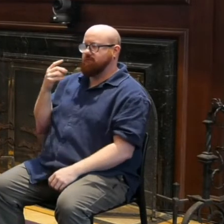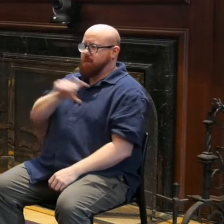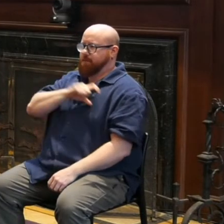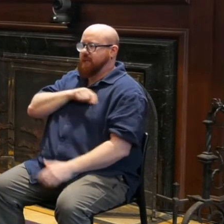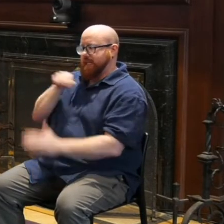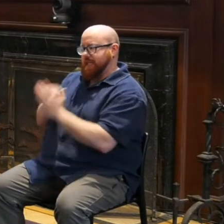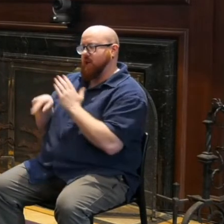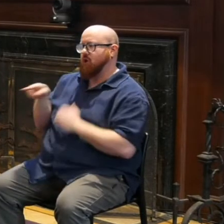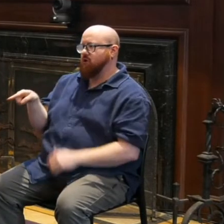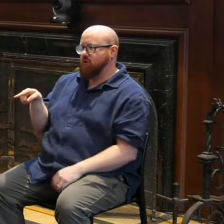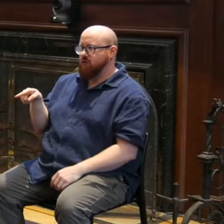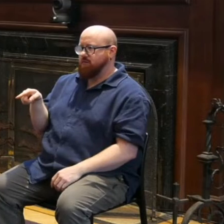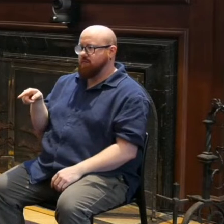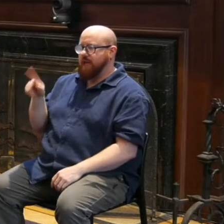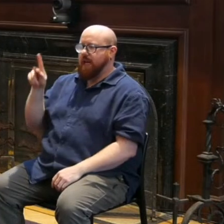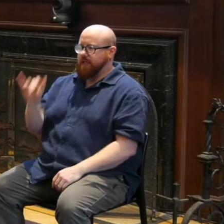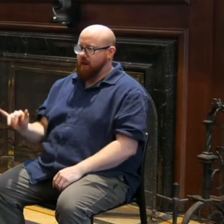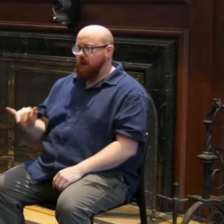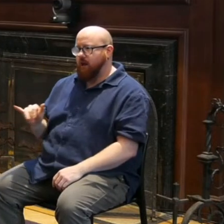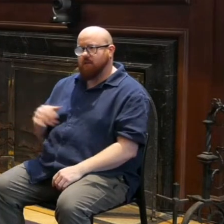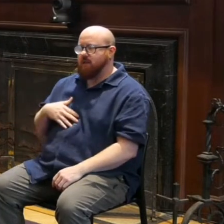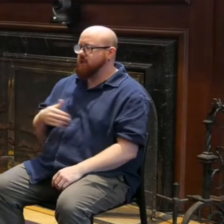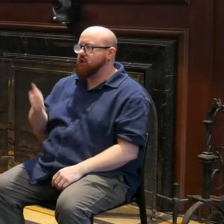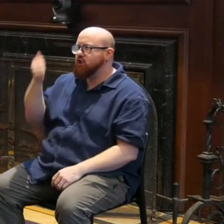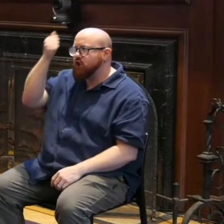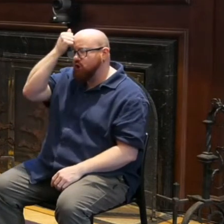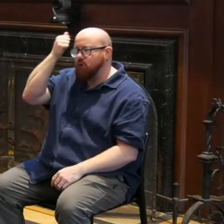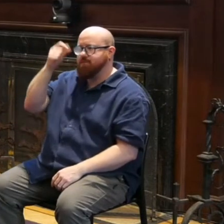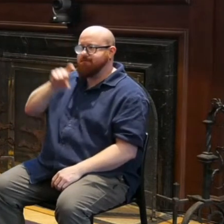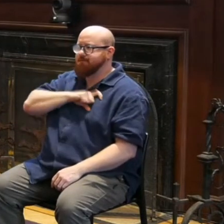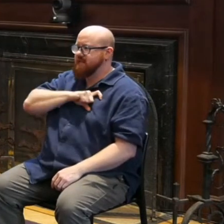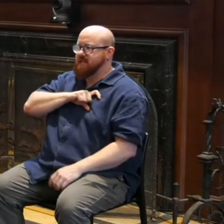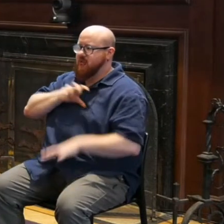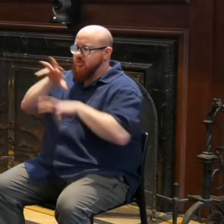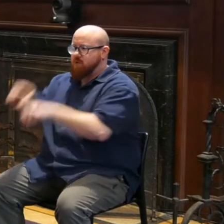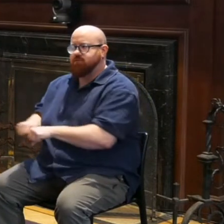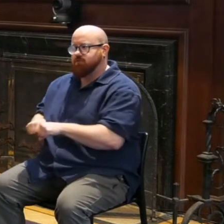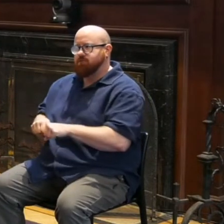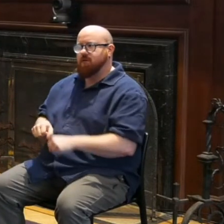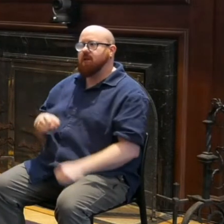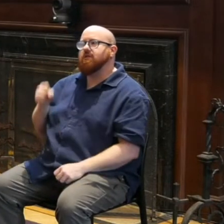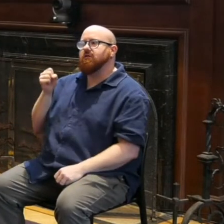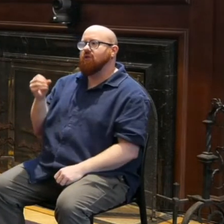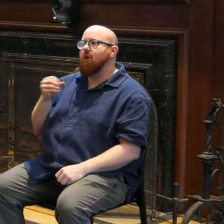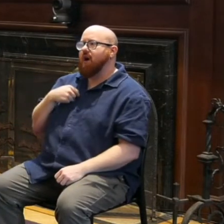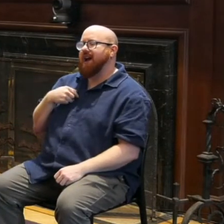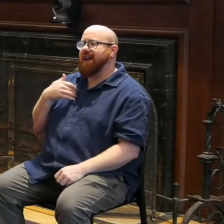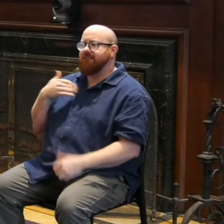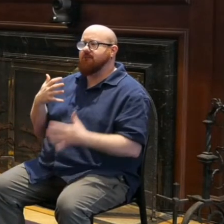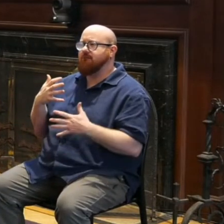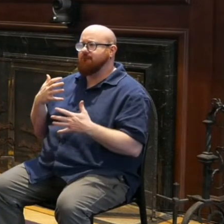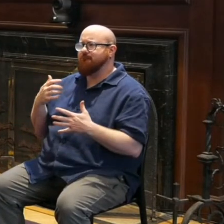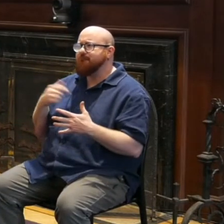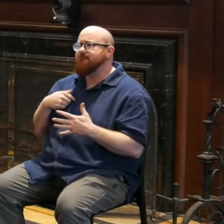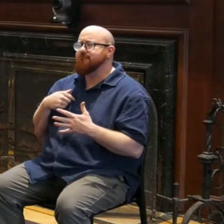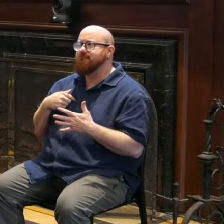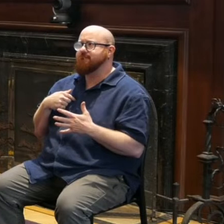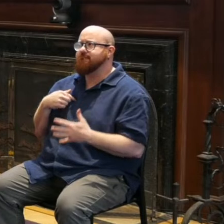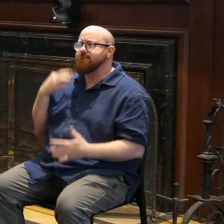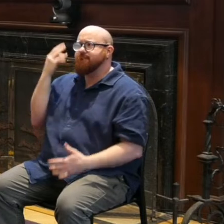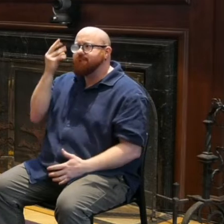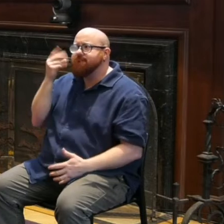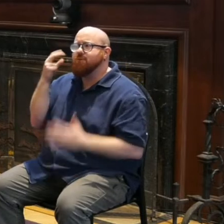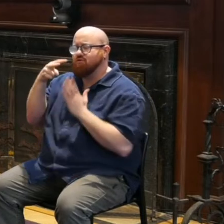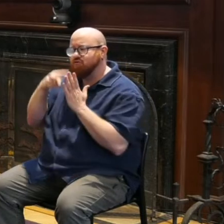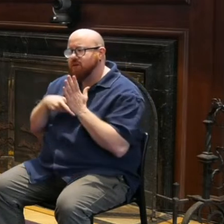stupid police raid. And I really spent a lot of time reading about her life because I